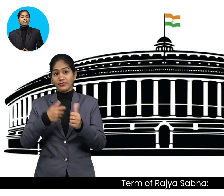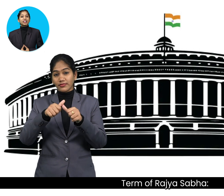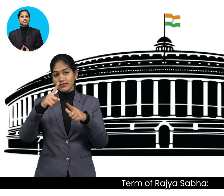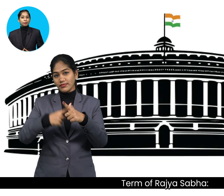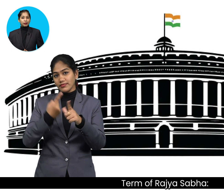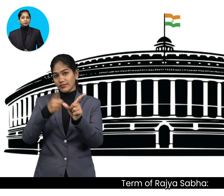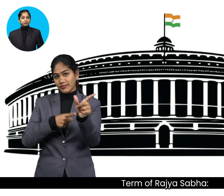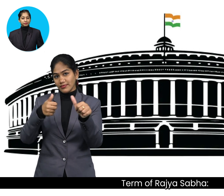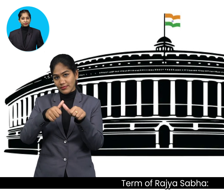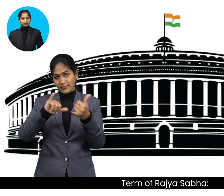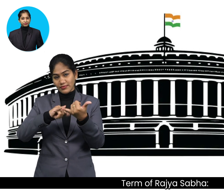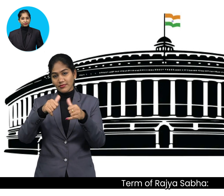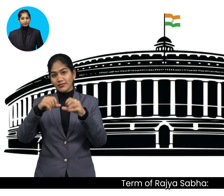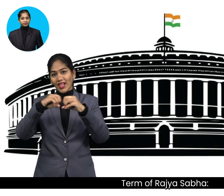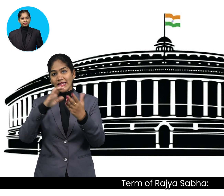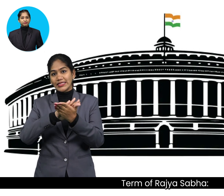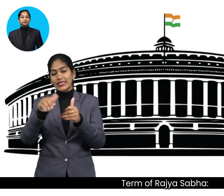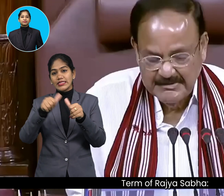Term of Rajya Sabha.